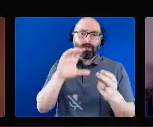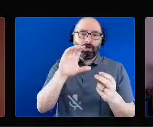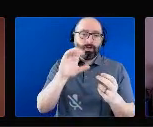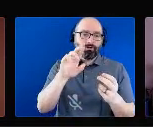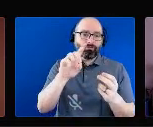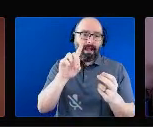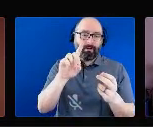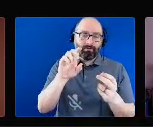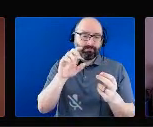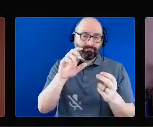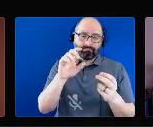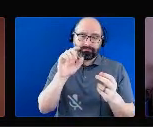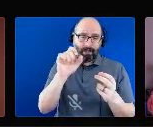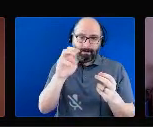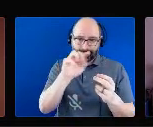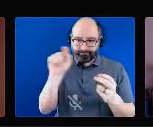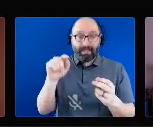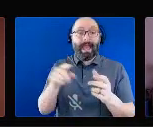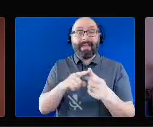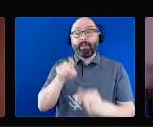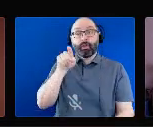list of each of those subdomain